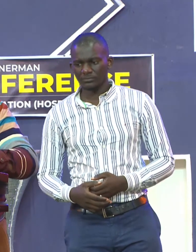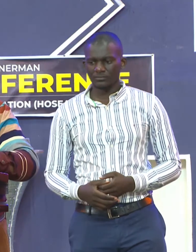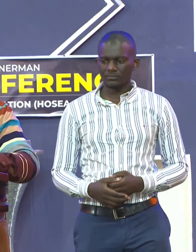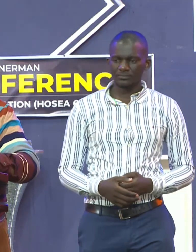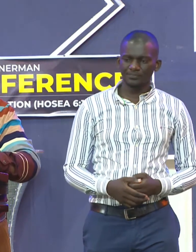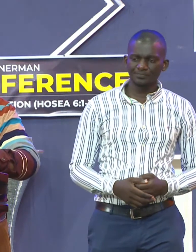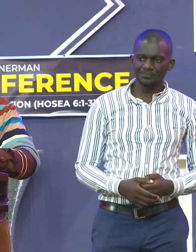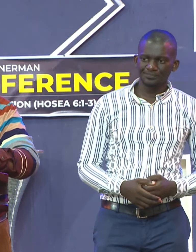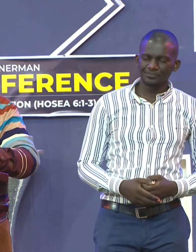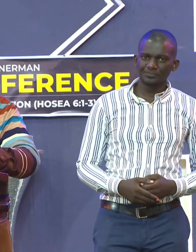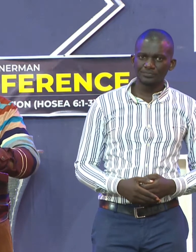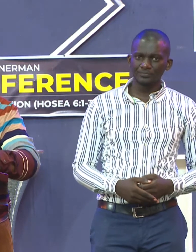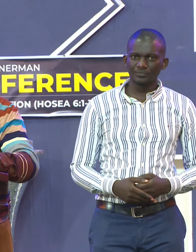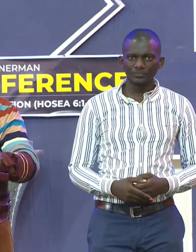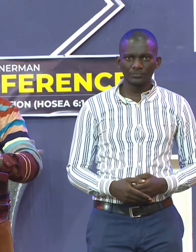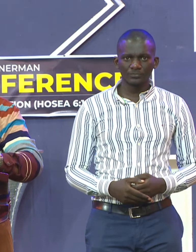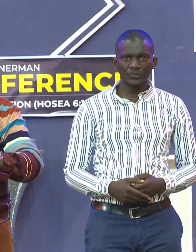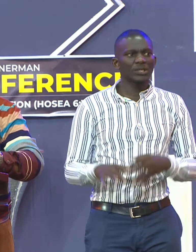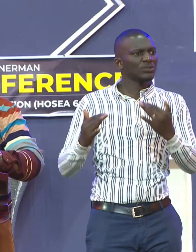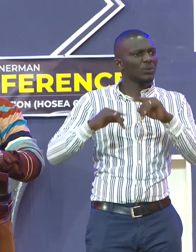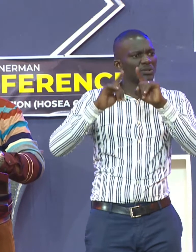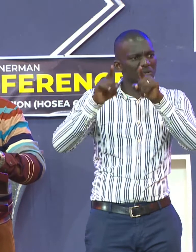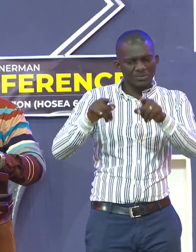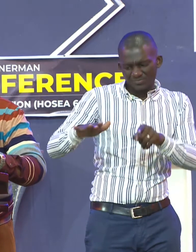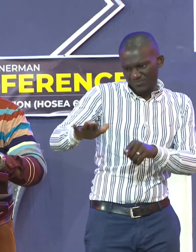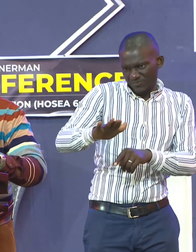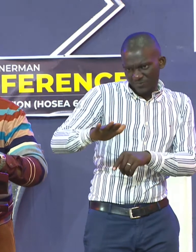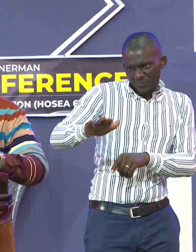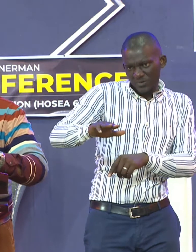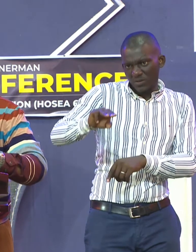Abibesereke mu Yuda. Nebatuuka mu nsi ya Moabu.